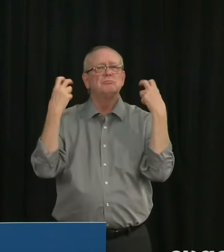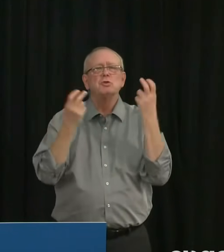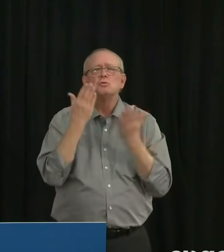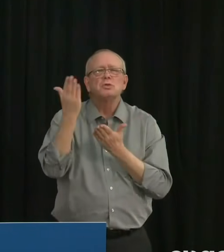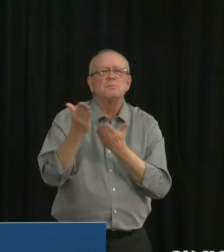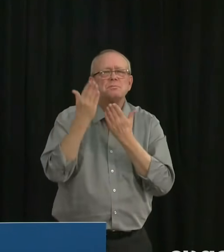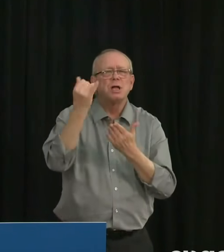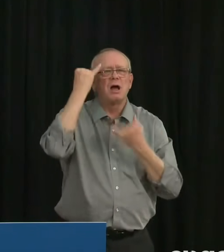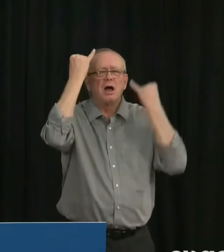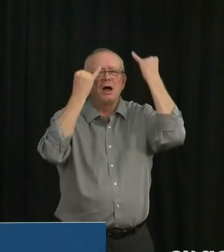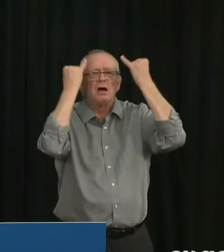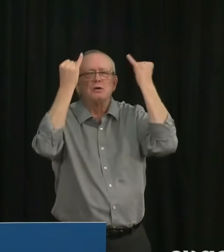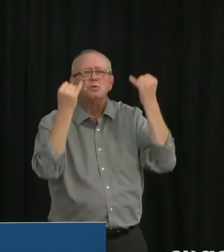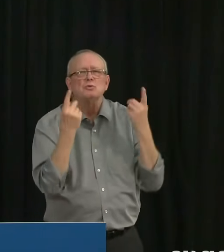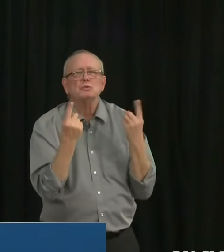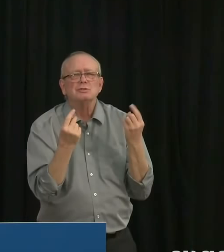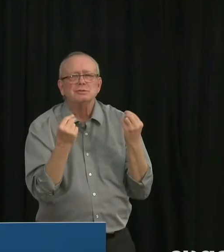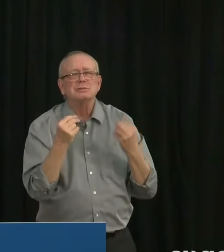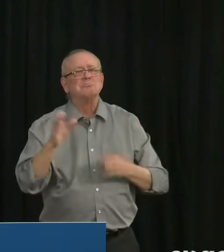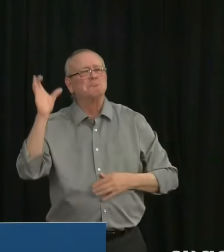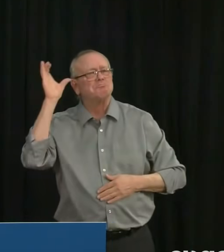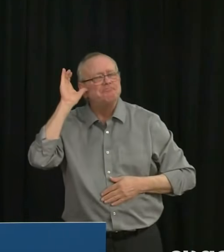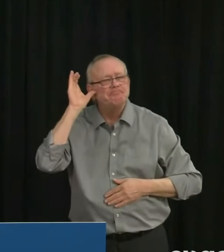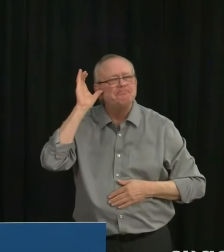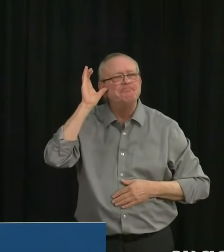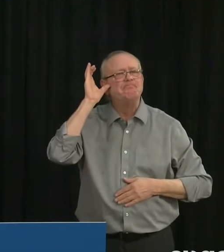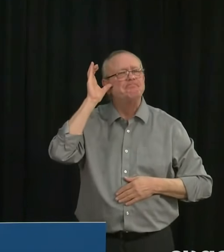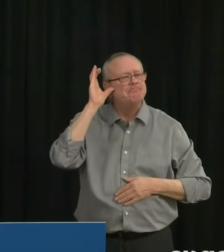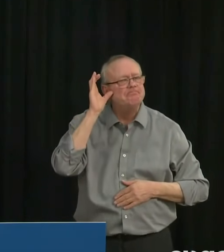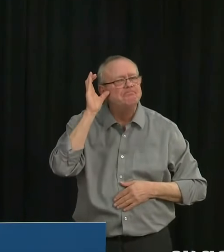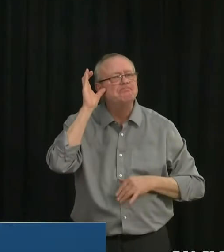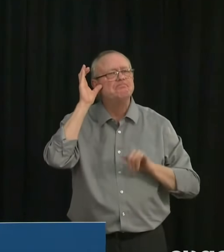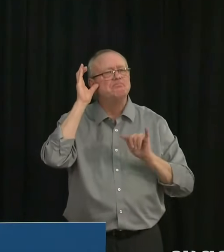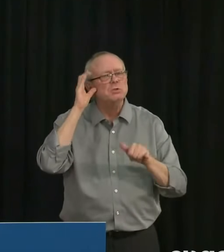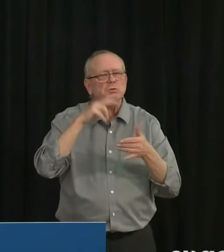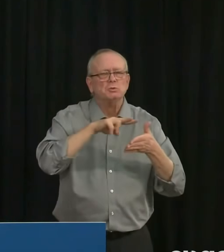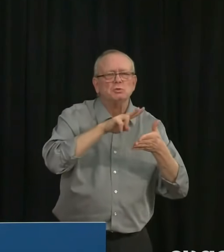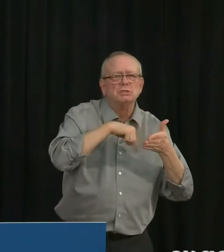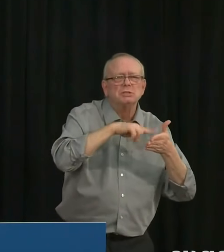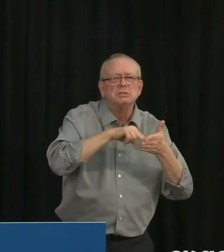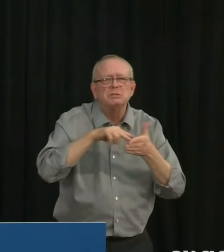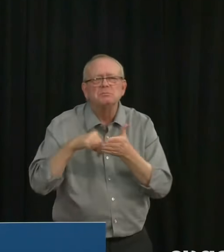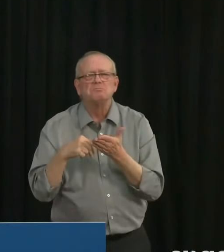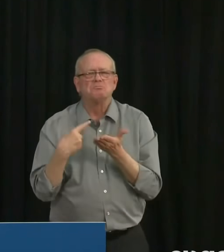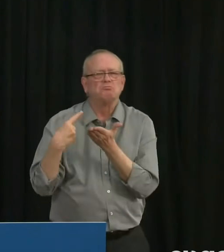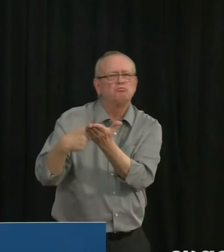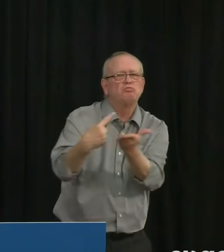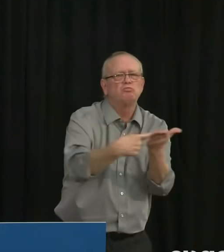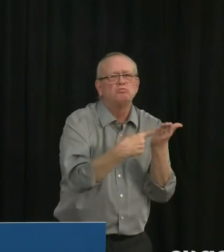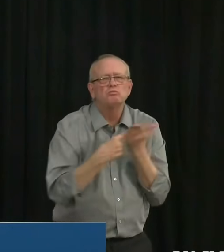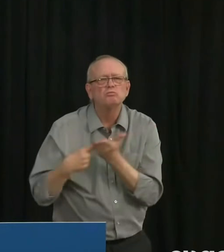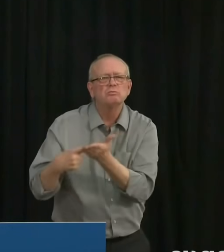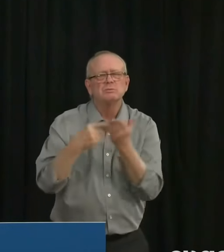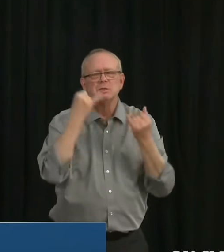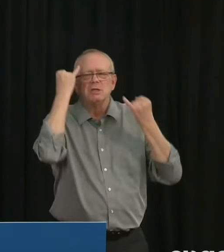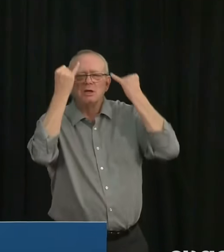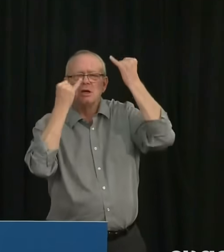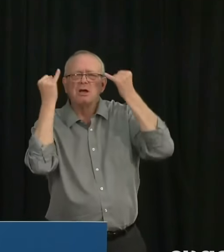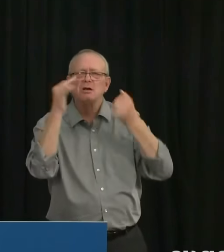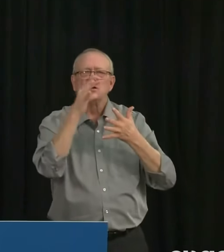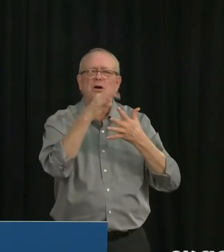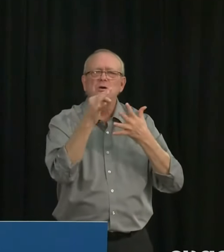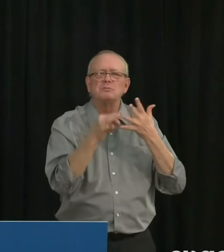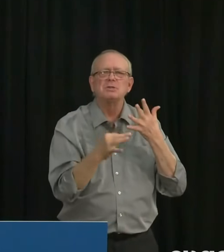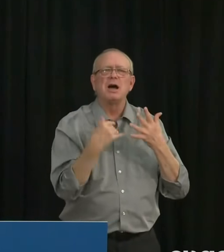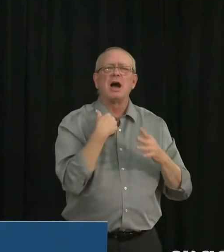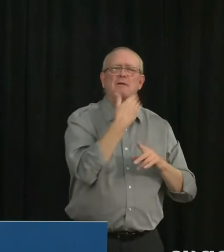listen closely. We debate the range of policy options that she offers and their different impacts. And then